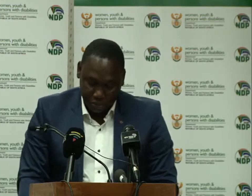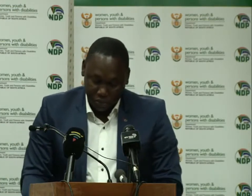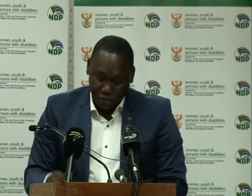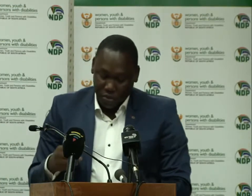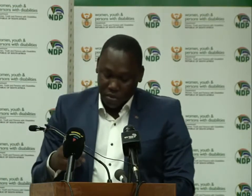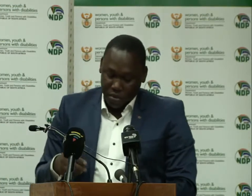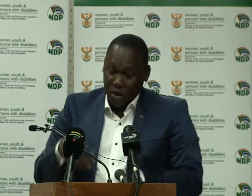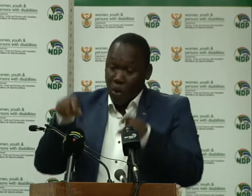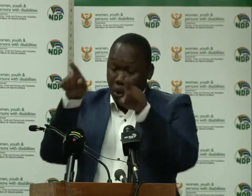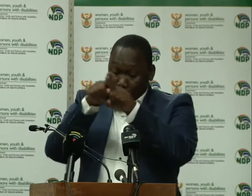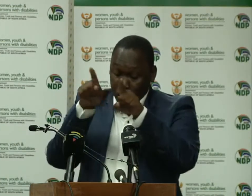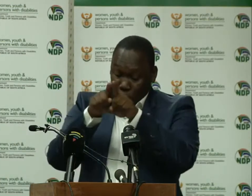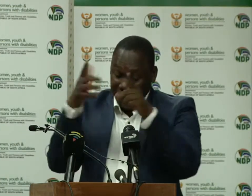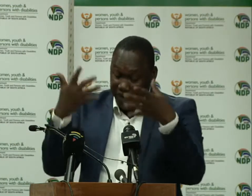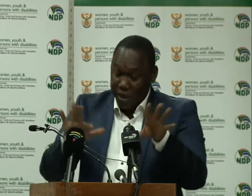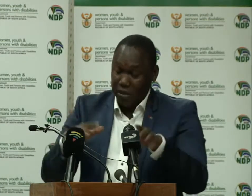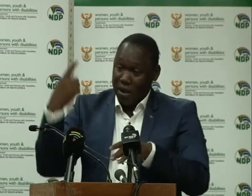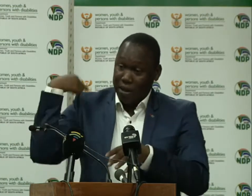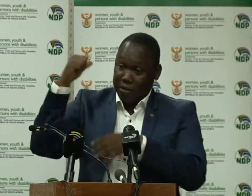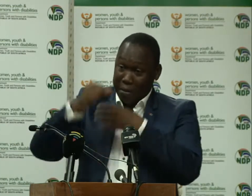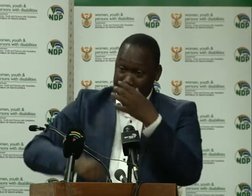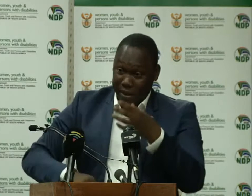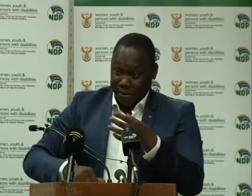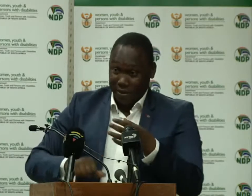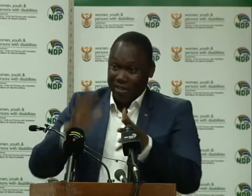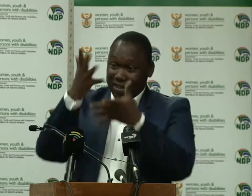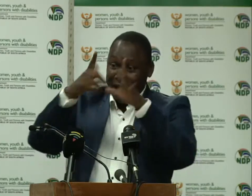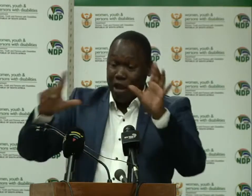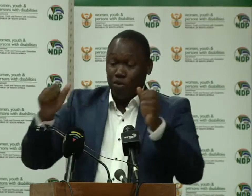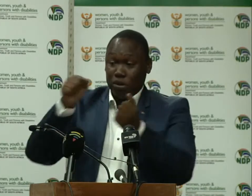hard to make sure that everything is easier for everybody.